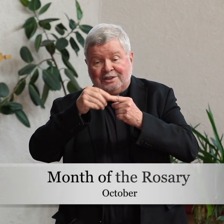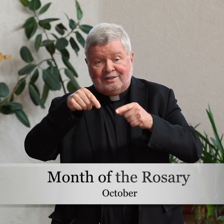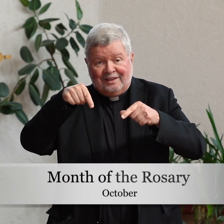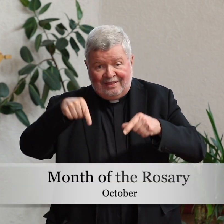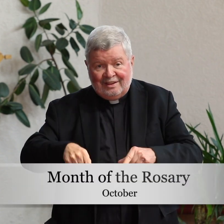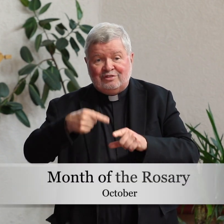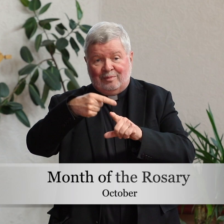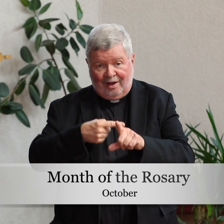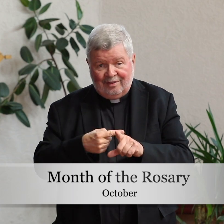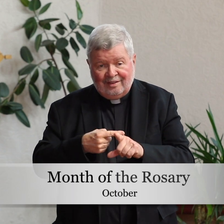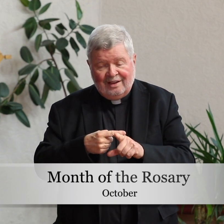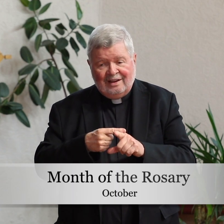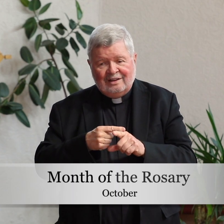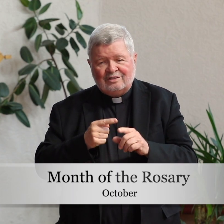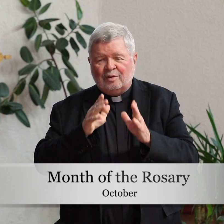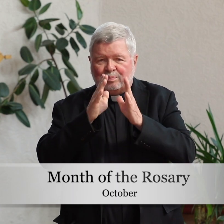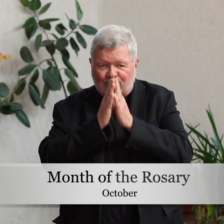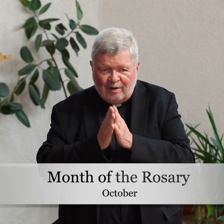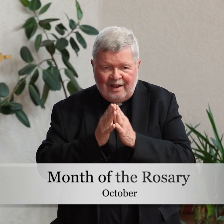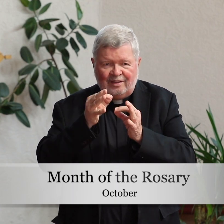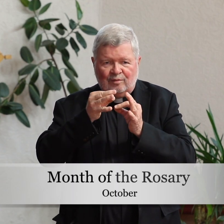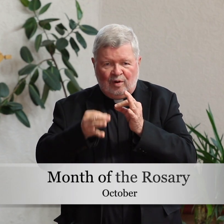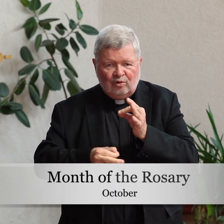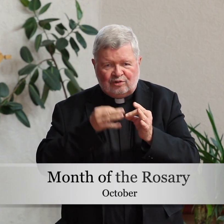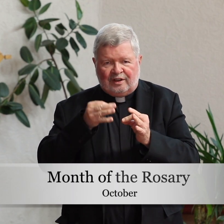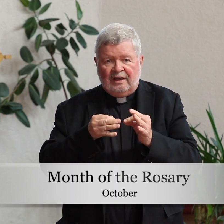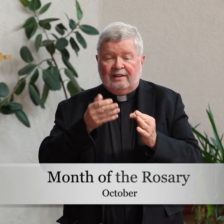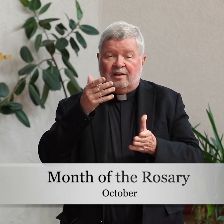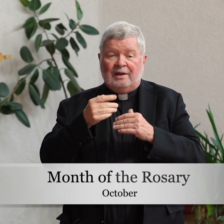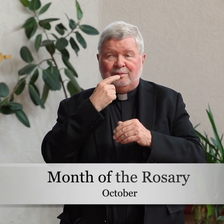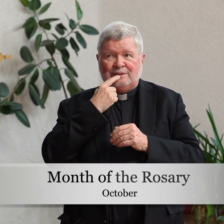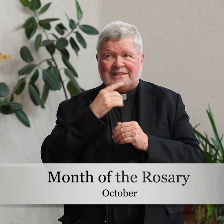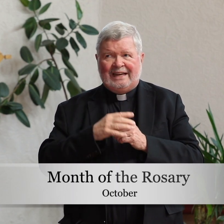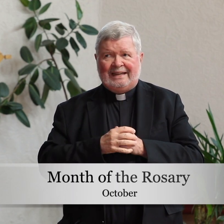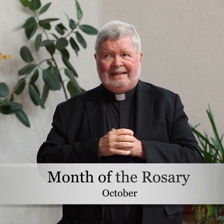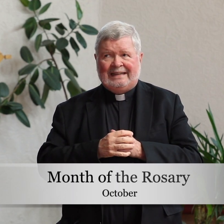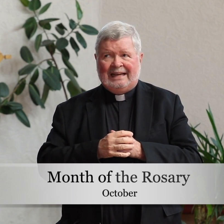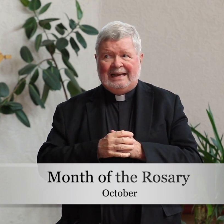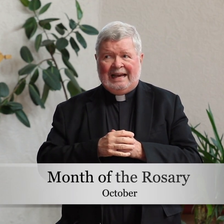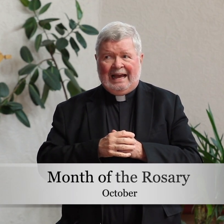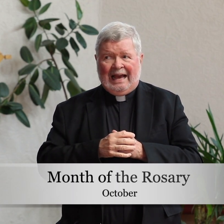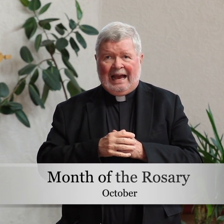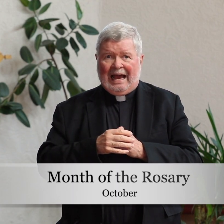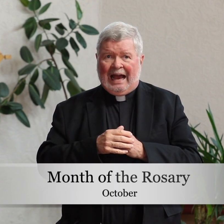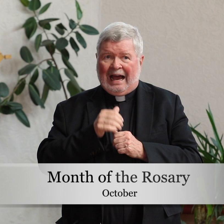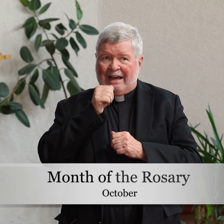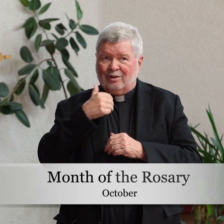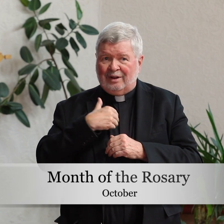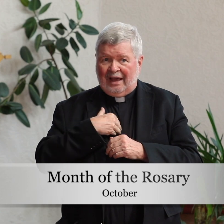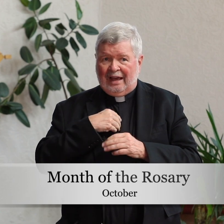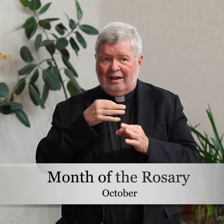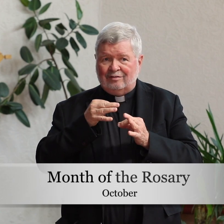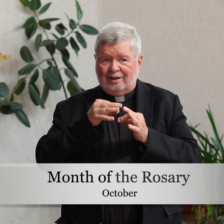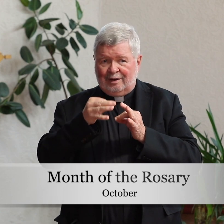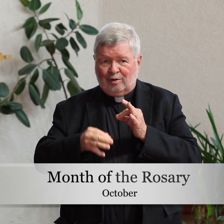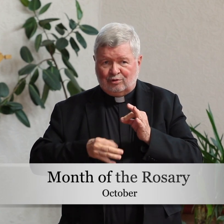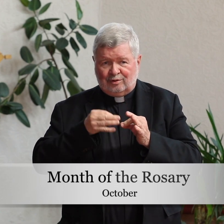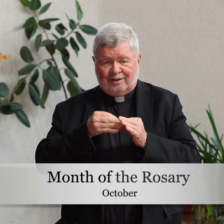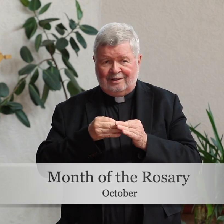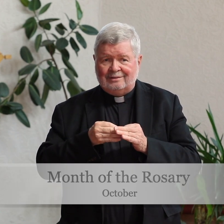especially this month, to pray the Rosary. Now, maybe you say, I don't have a Rosary.